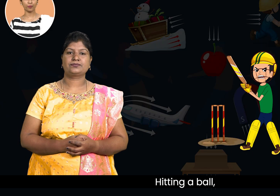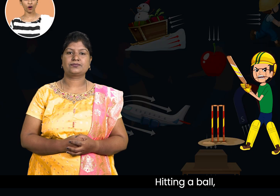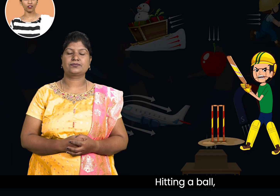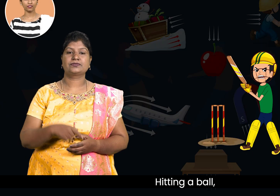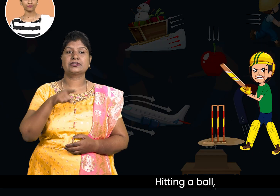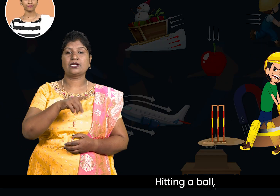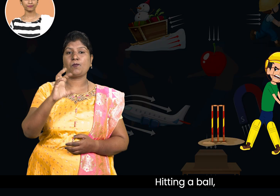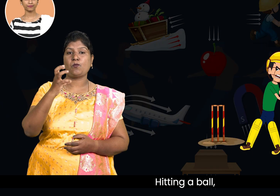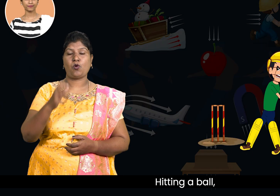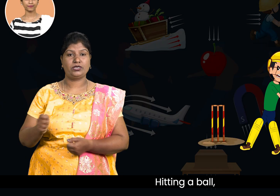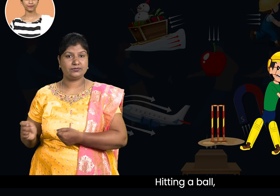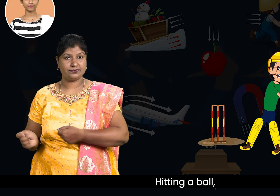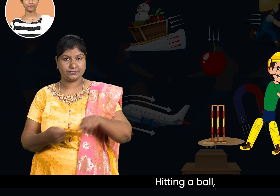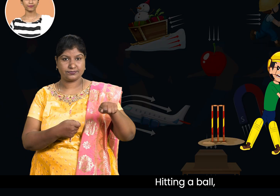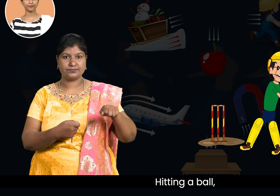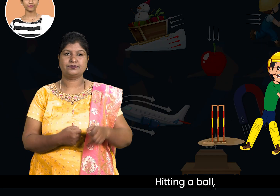hitting a ball,